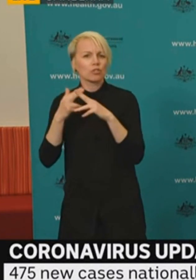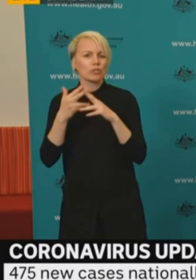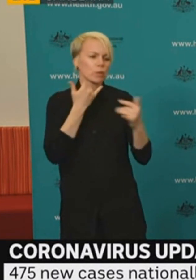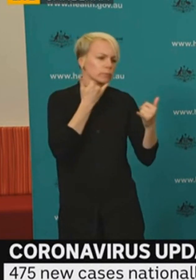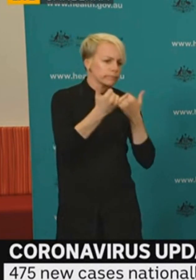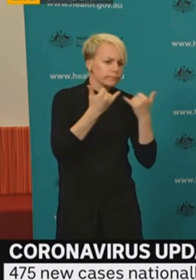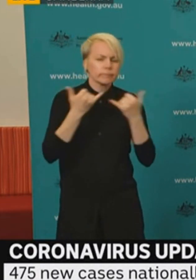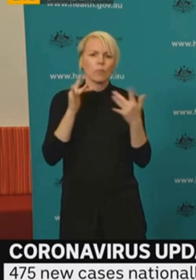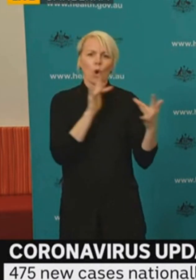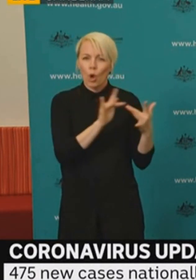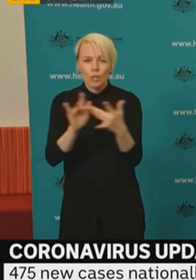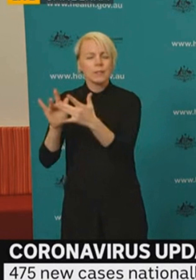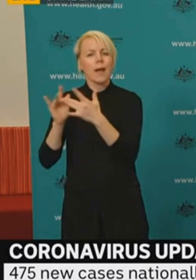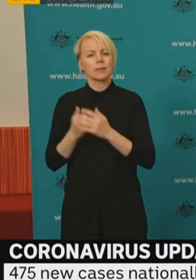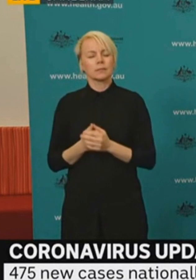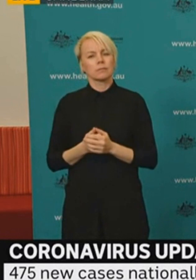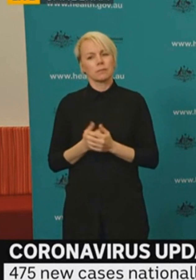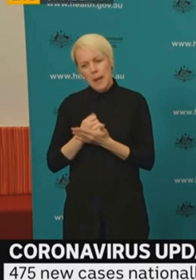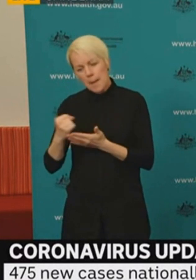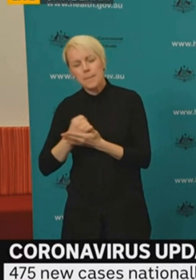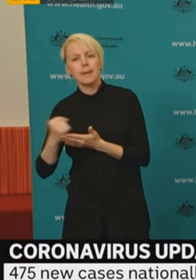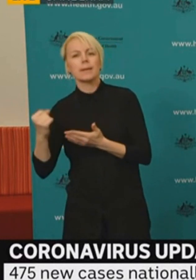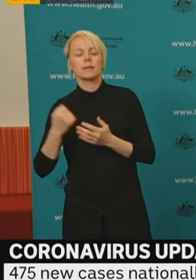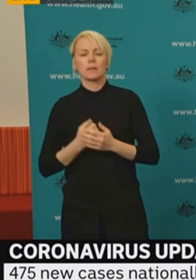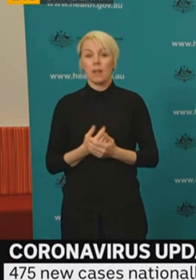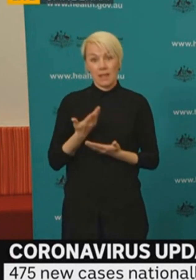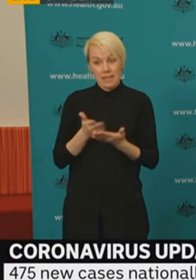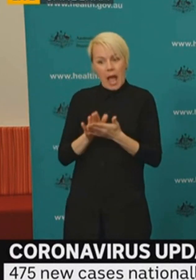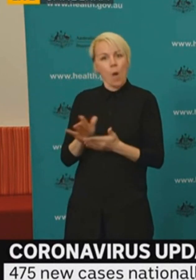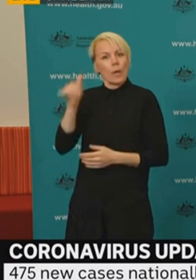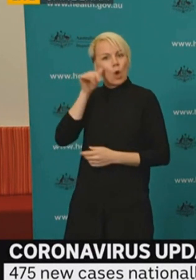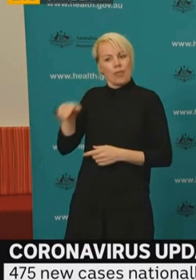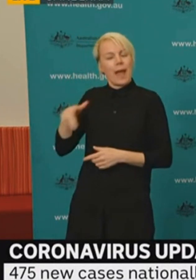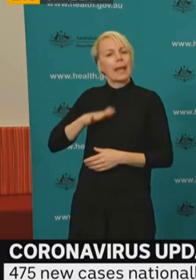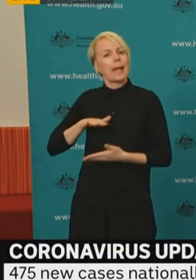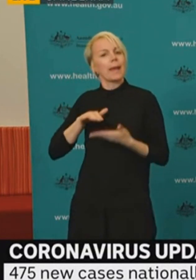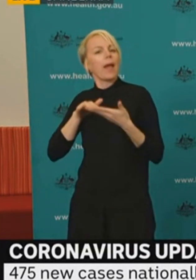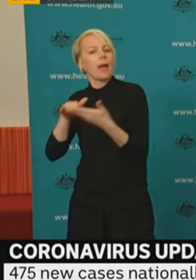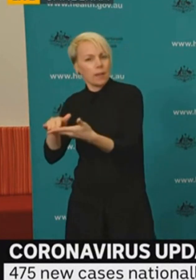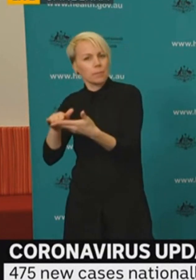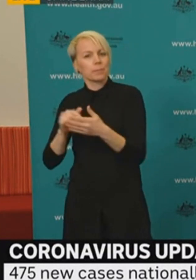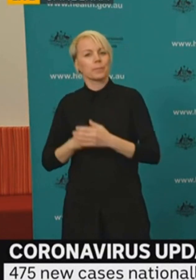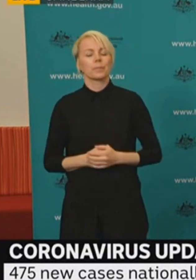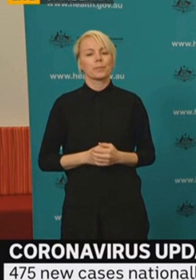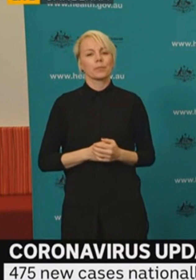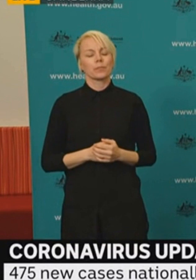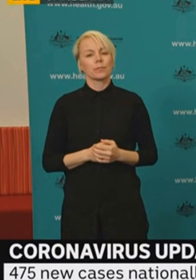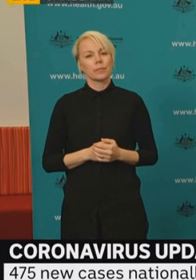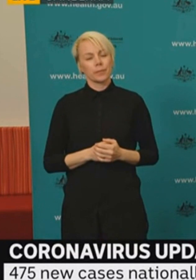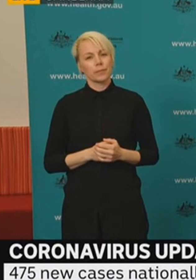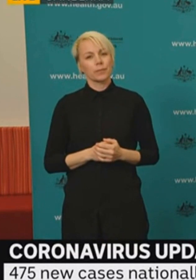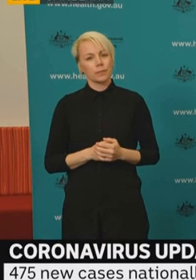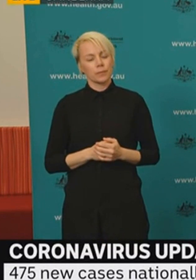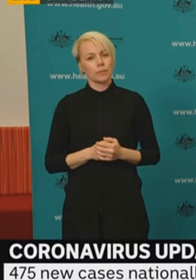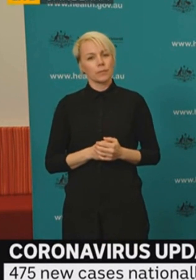other things. This is how we've known that we've needed to be able to support them. So certainly those numbers